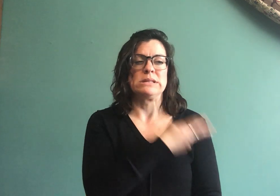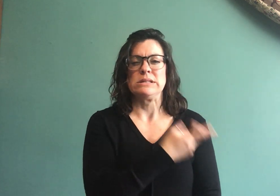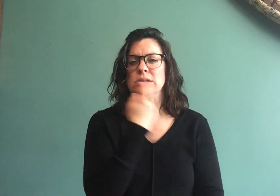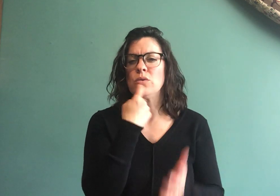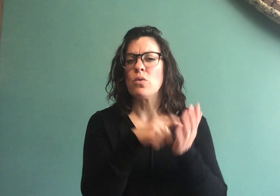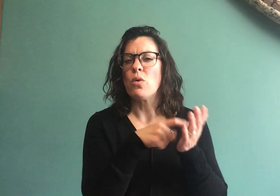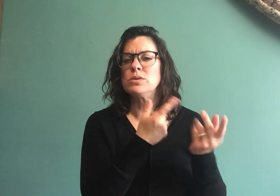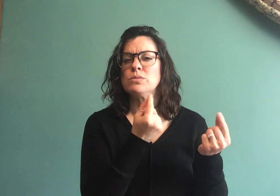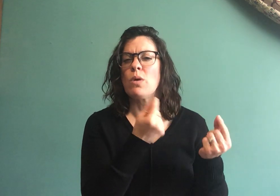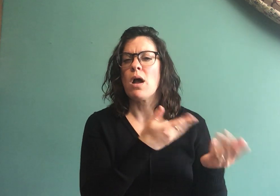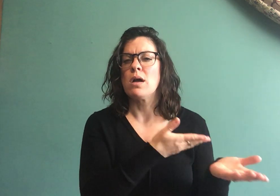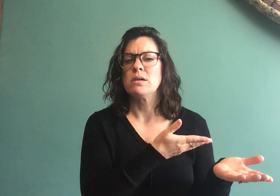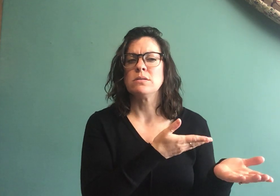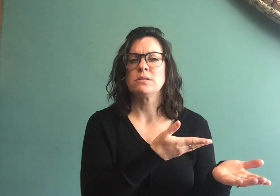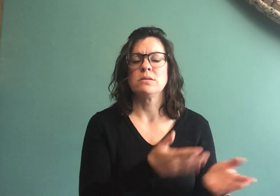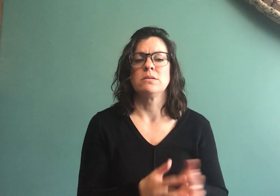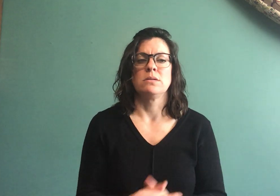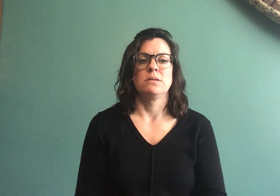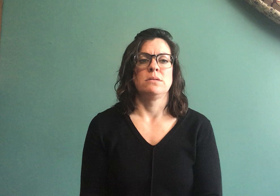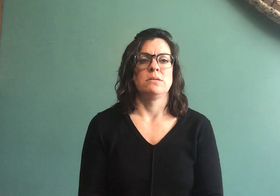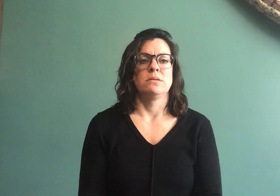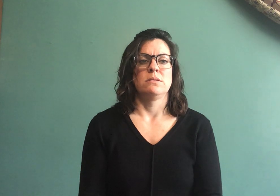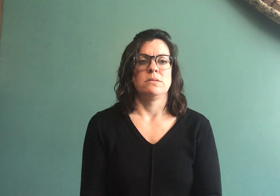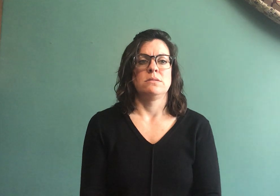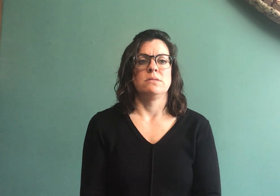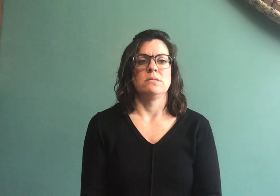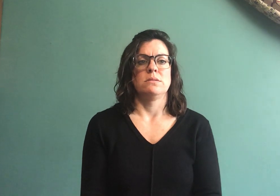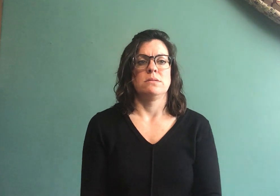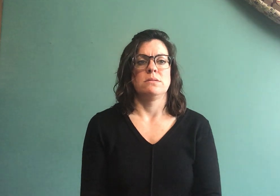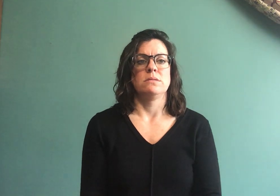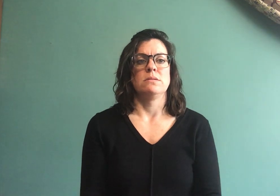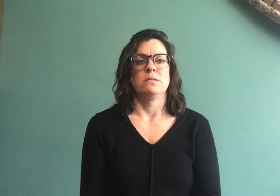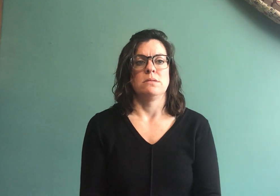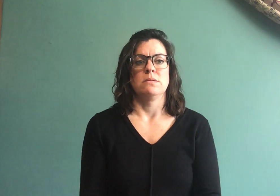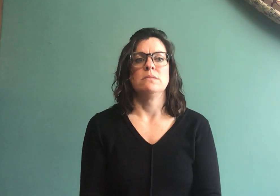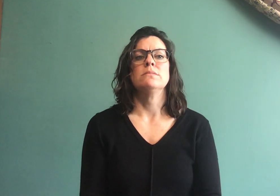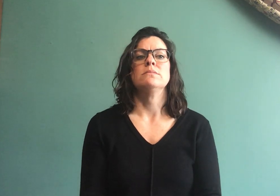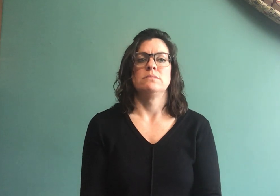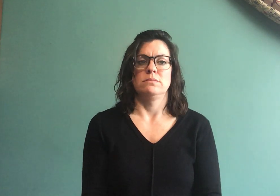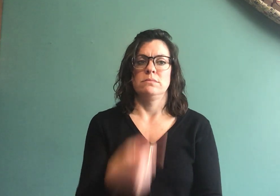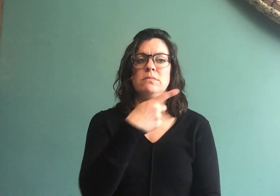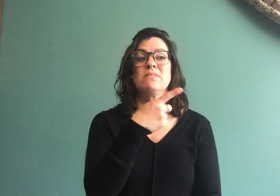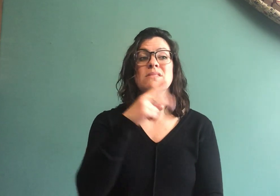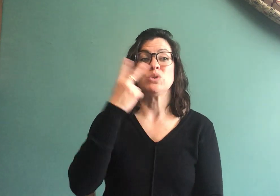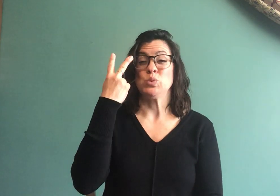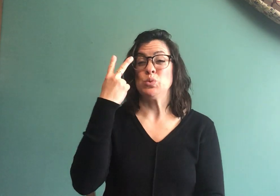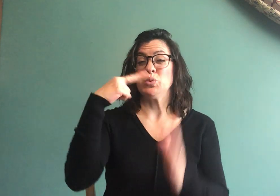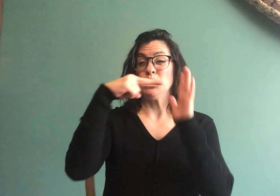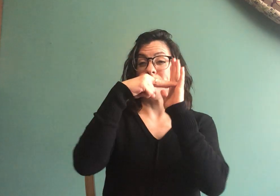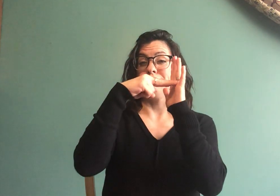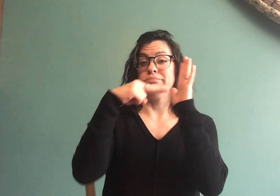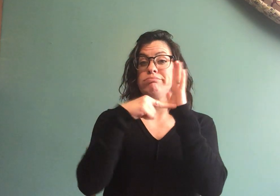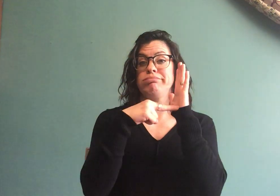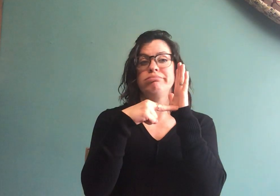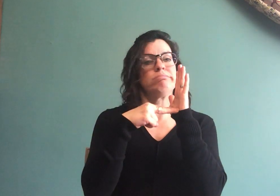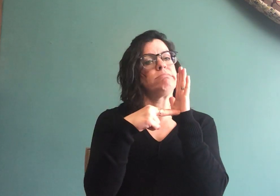2-prong. Two-prong. Don't have that guy in it, right? No. These still exist.